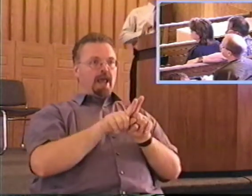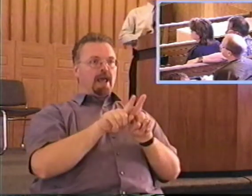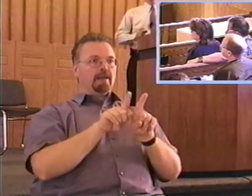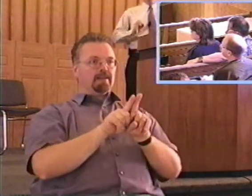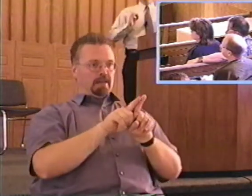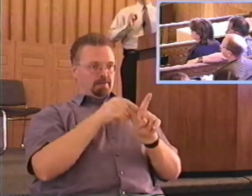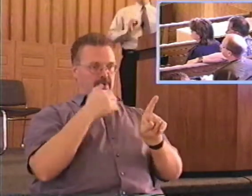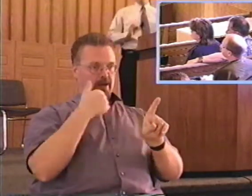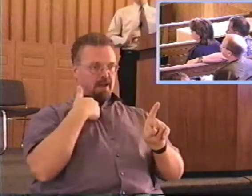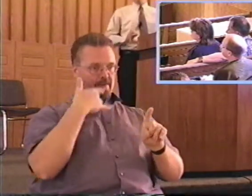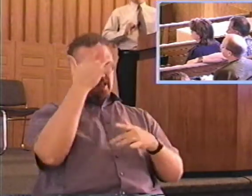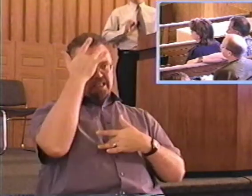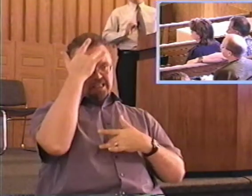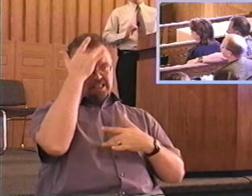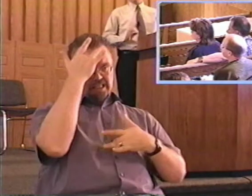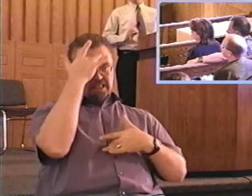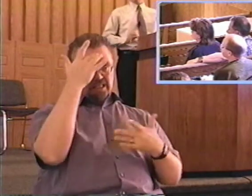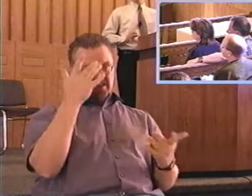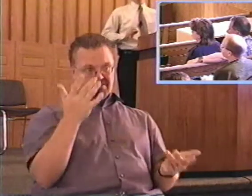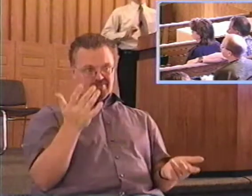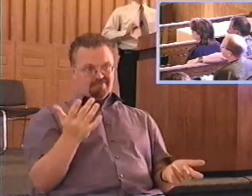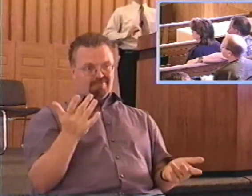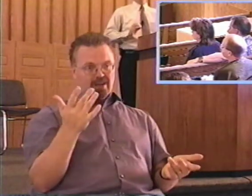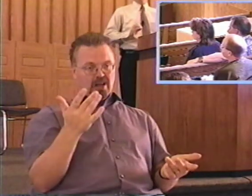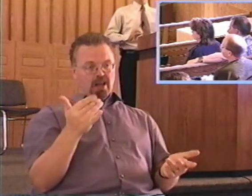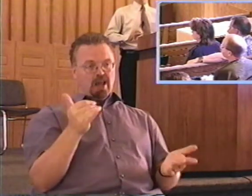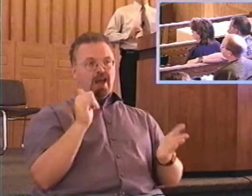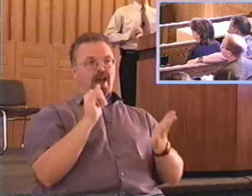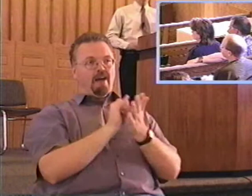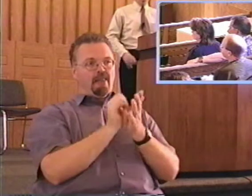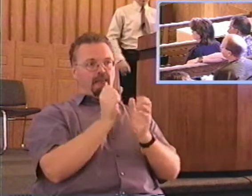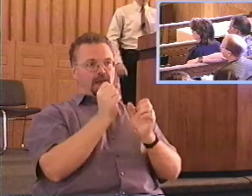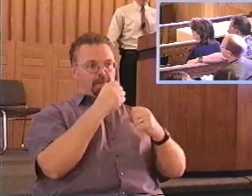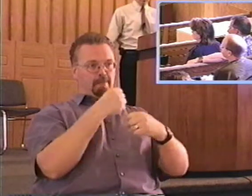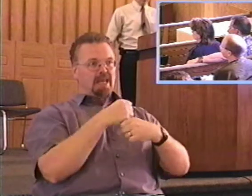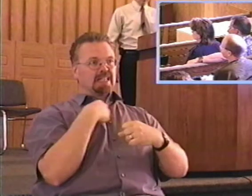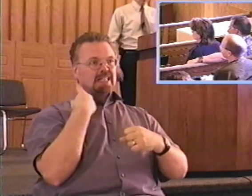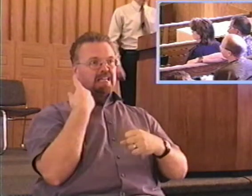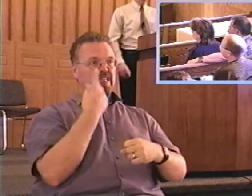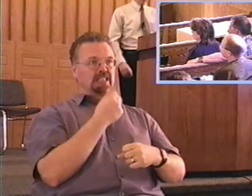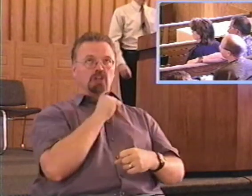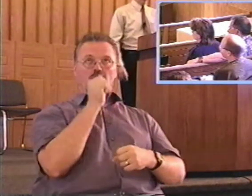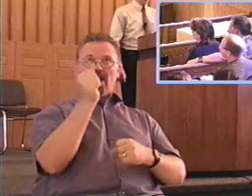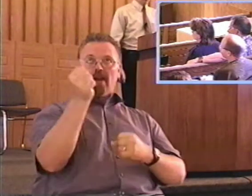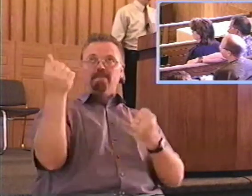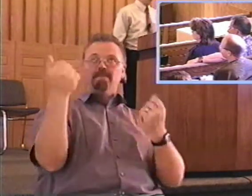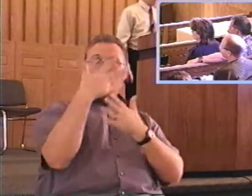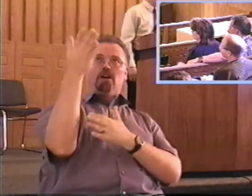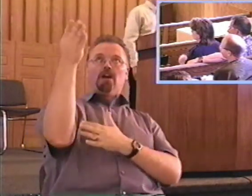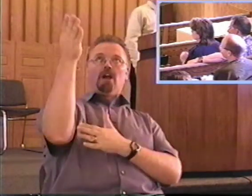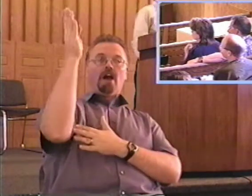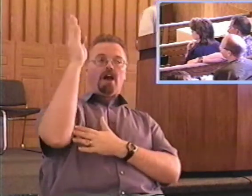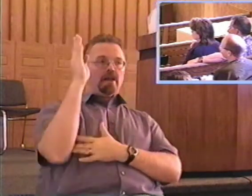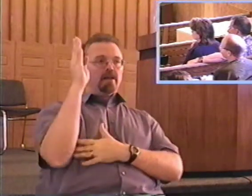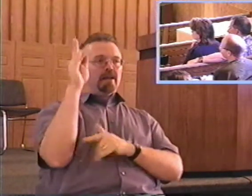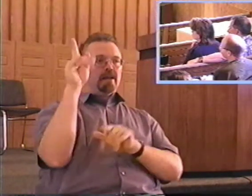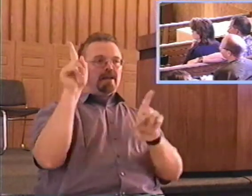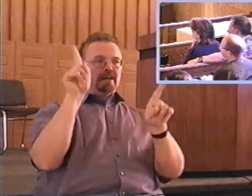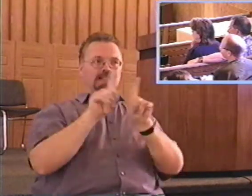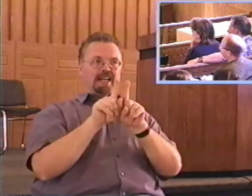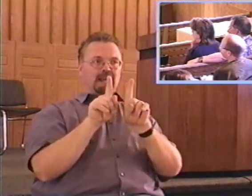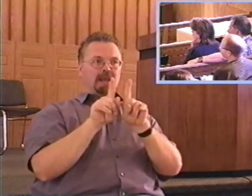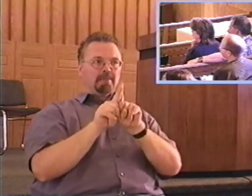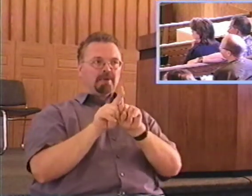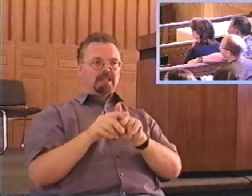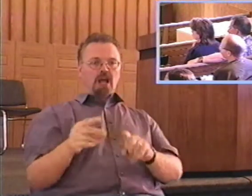it is something that causes us to not fear God. Like a rabid dog,